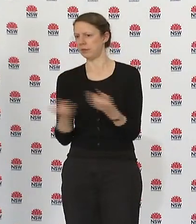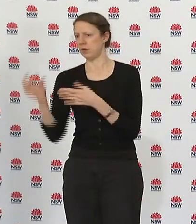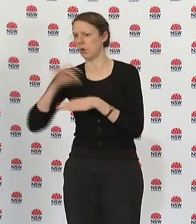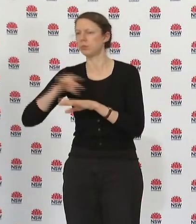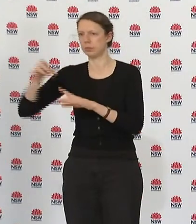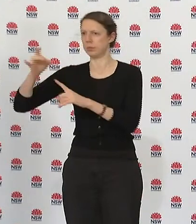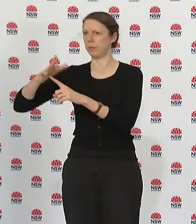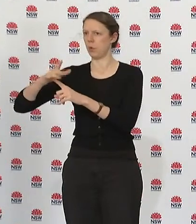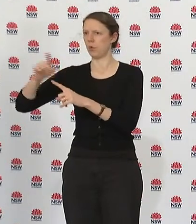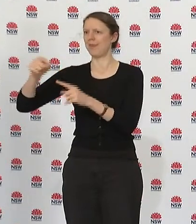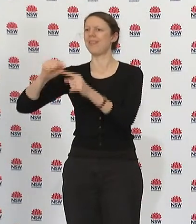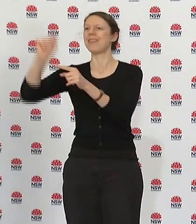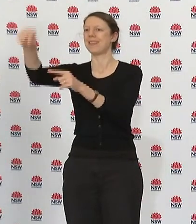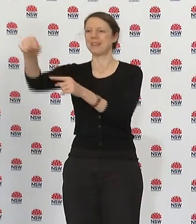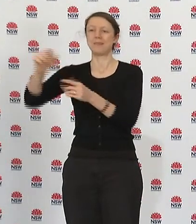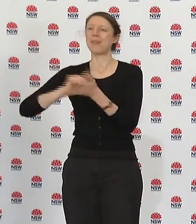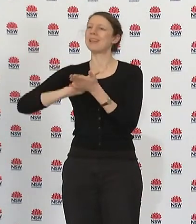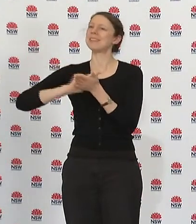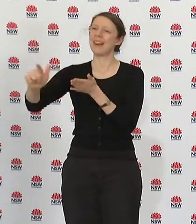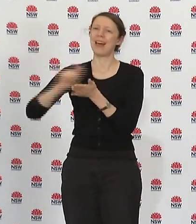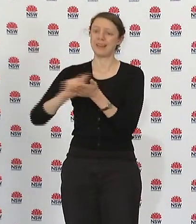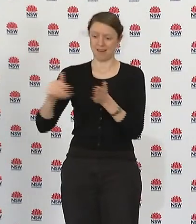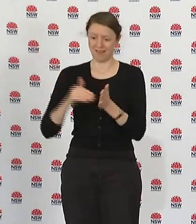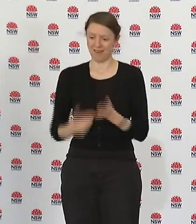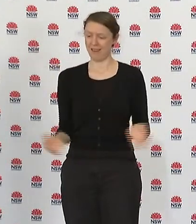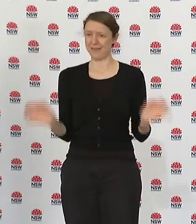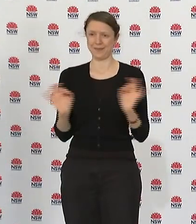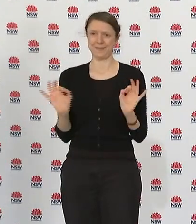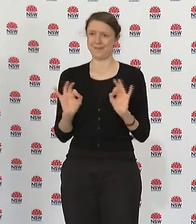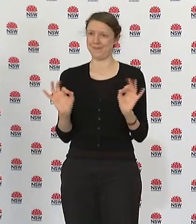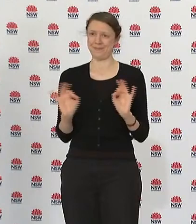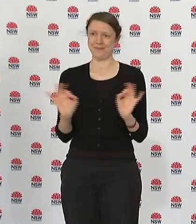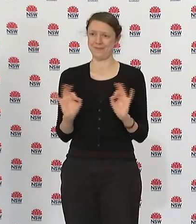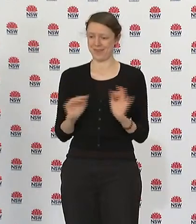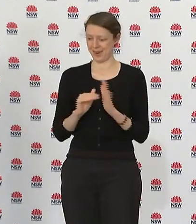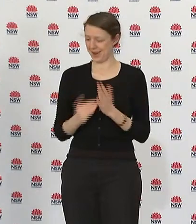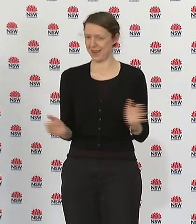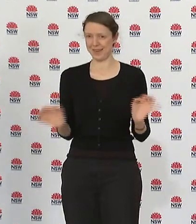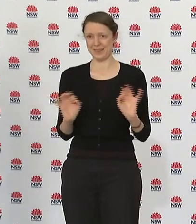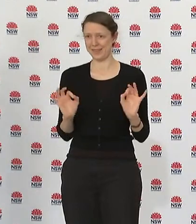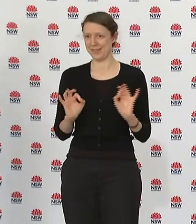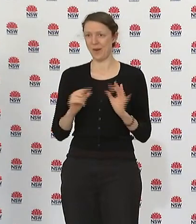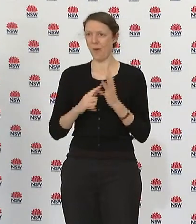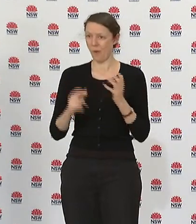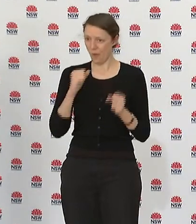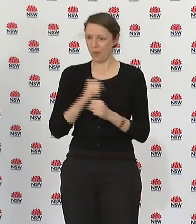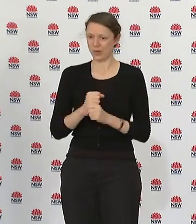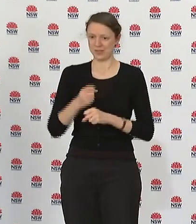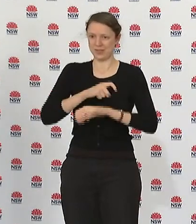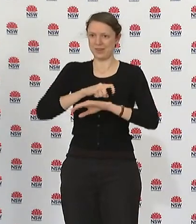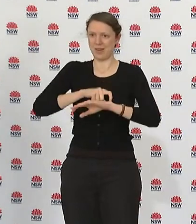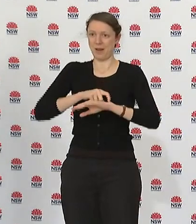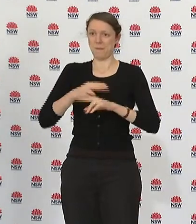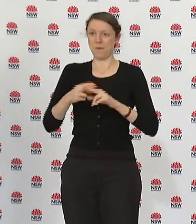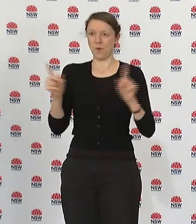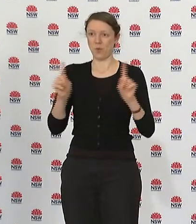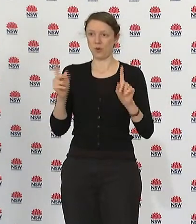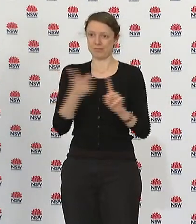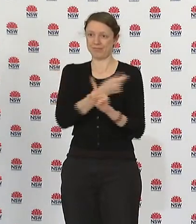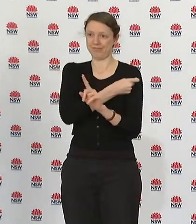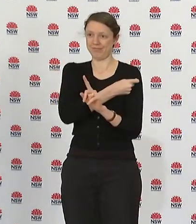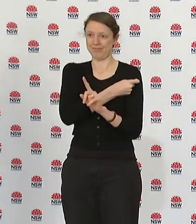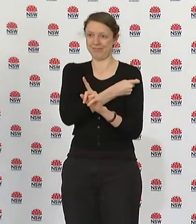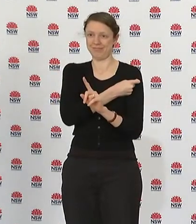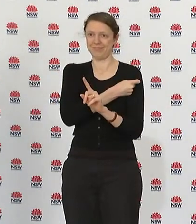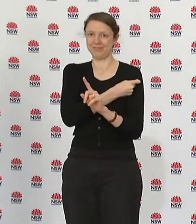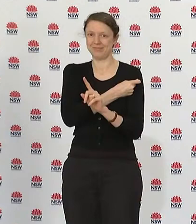option we're looking forward to, and I want to be very clear about this. I want August to be the month where everybody comes forward and gets the jab jab. I don't believe